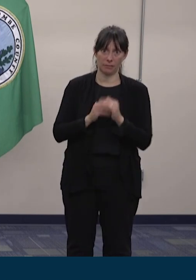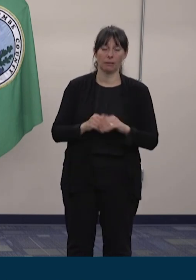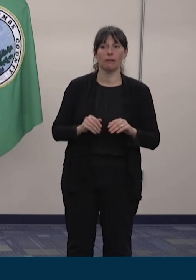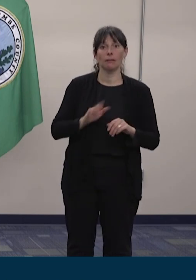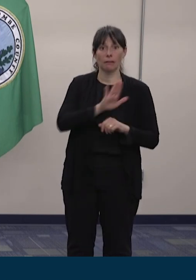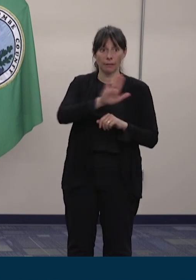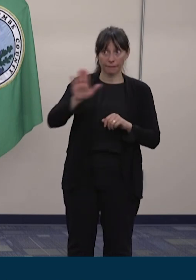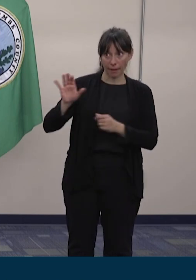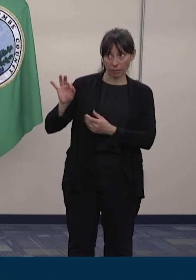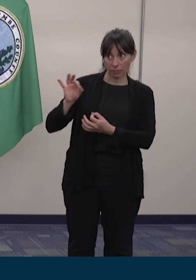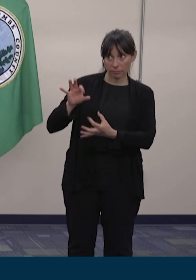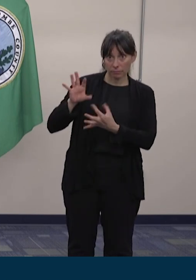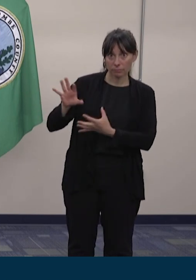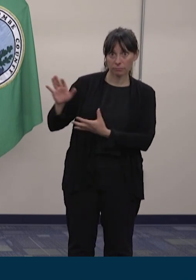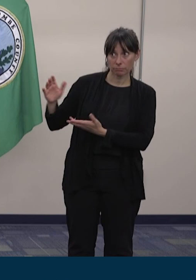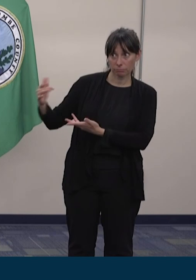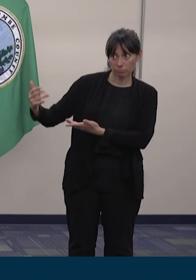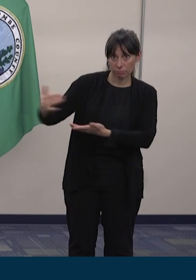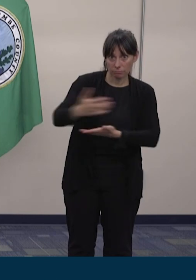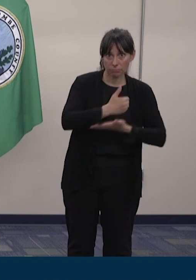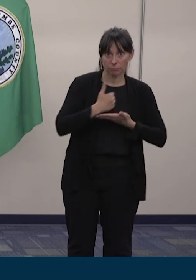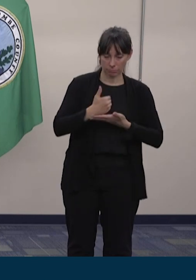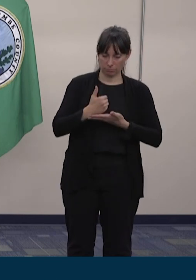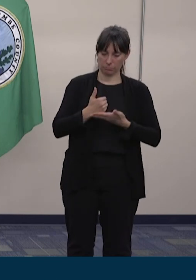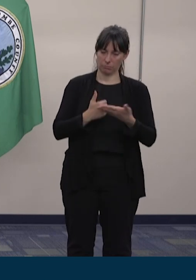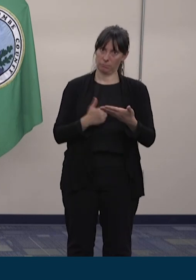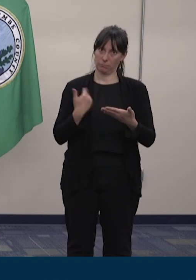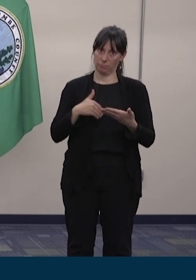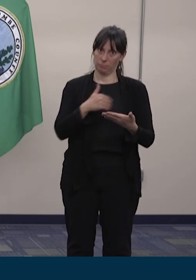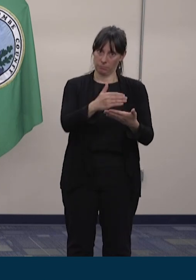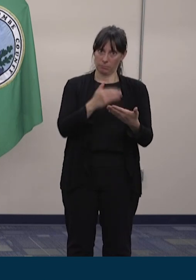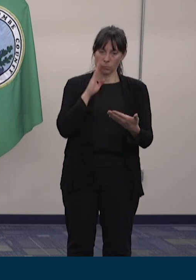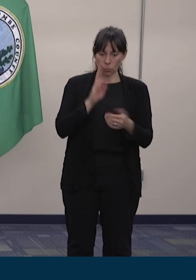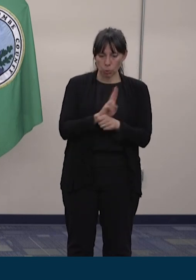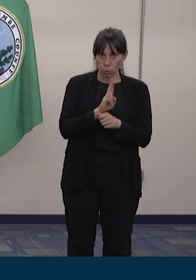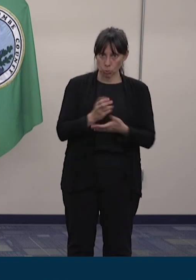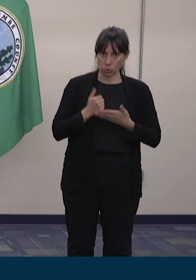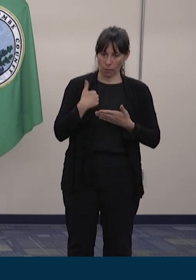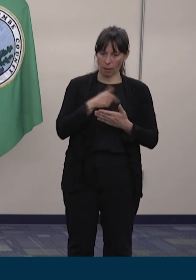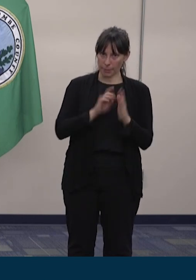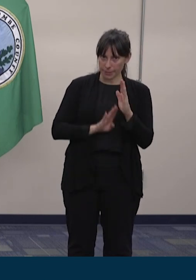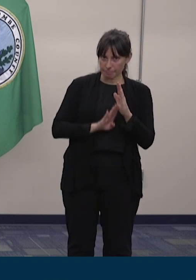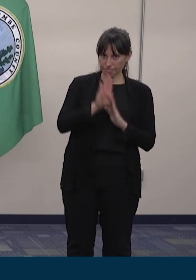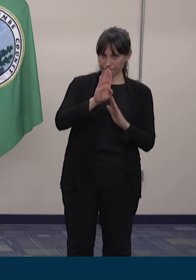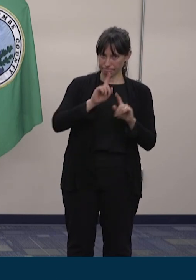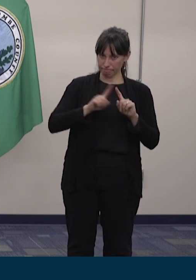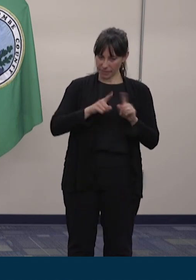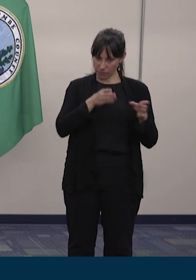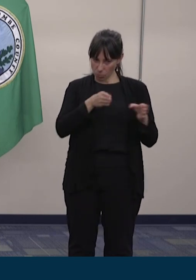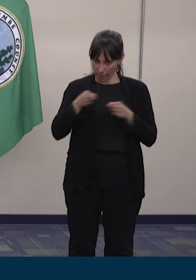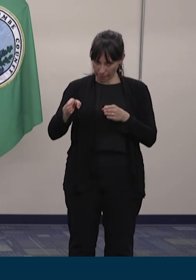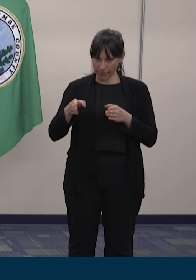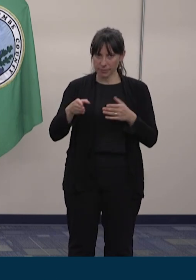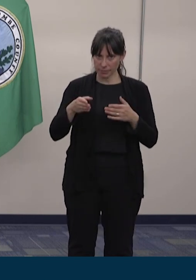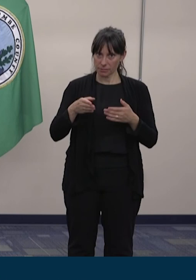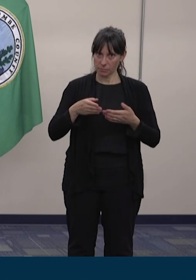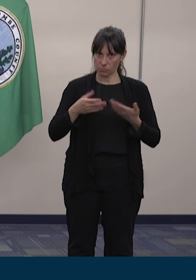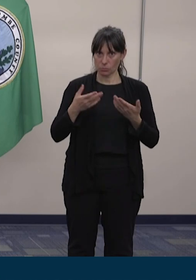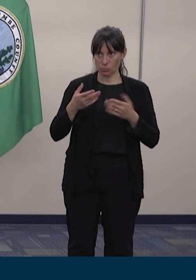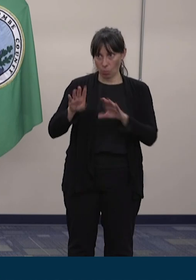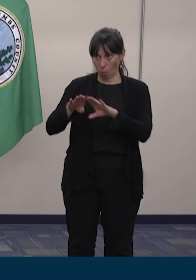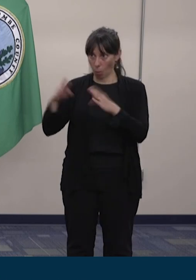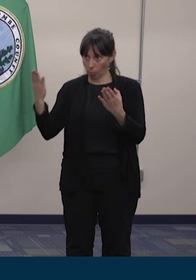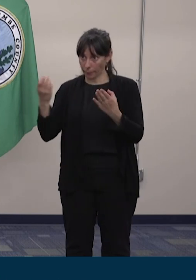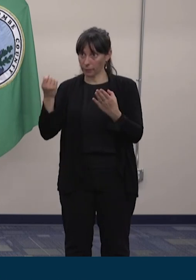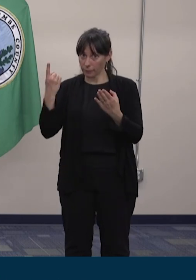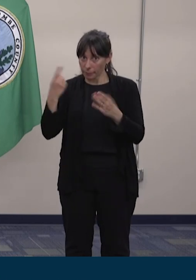clear va and a consistent ayudar a guidelines to tener keep unas employees pautas and customers safe para que nuestros as we look toward trabajadores y nuestros reopening clientes our estén a economy. salvo